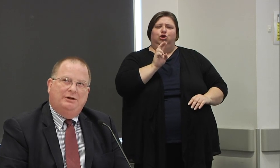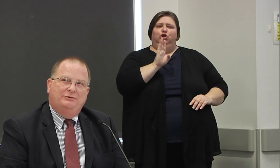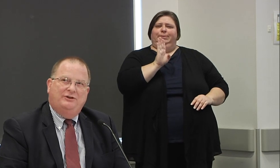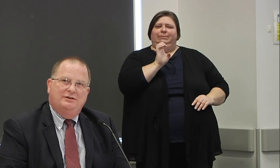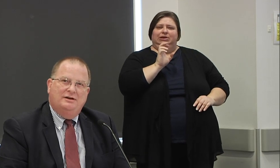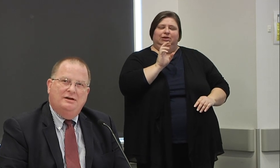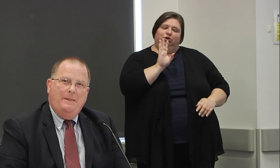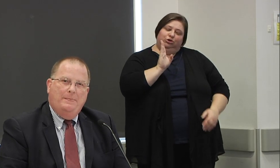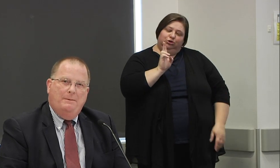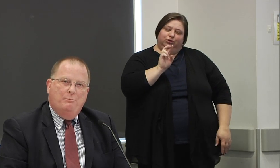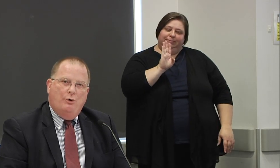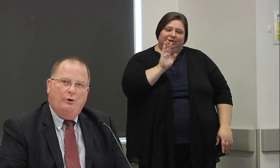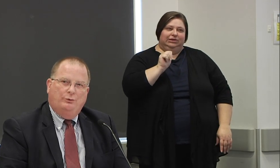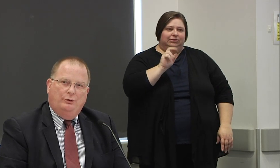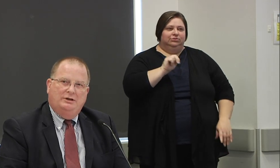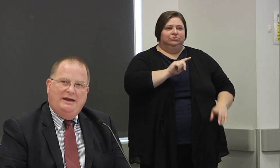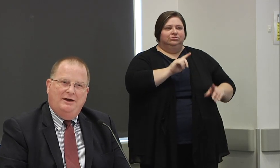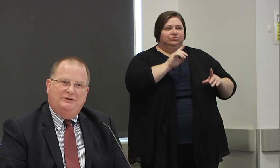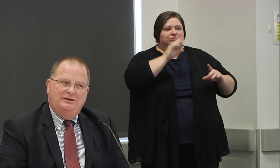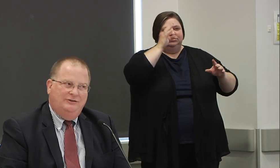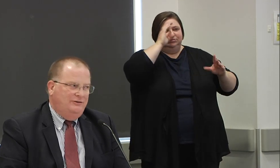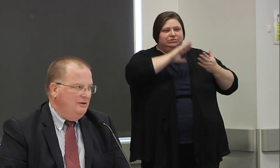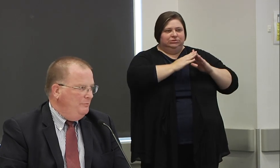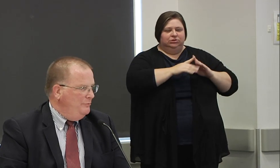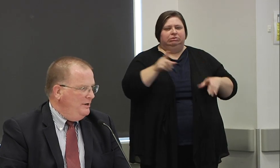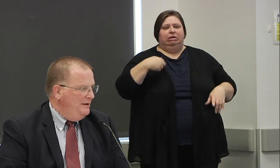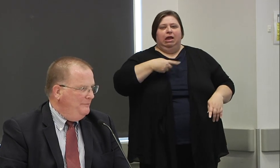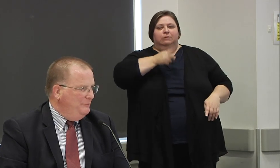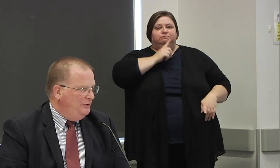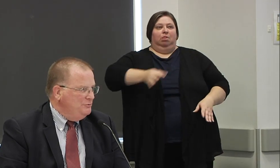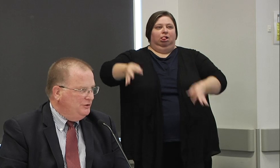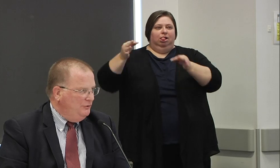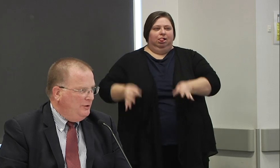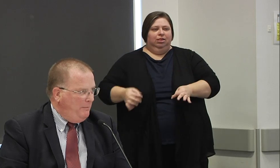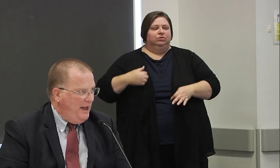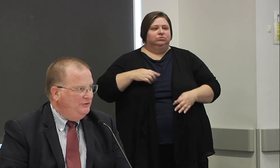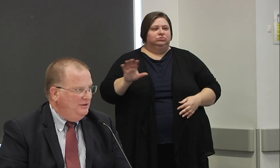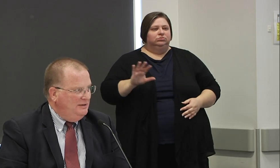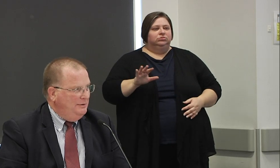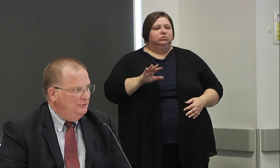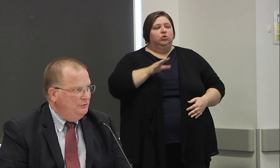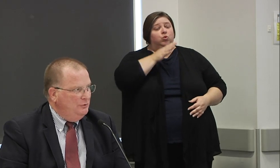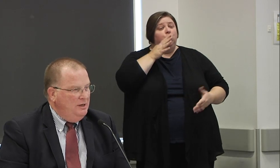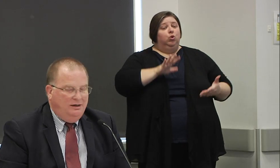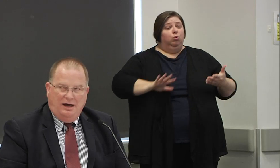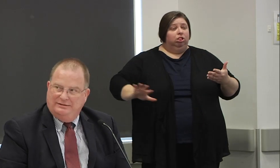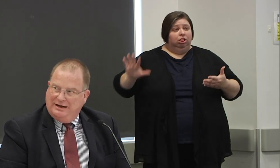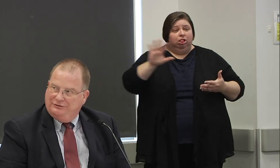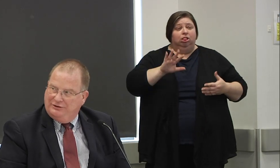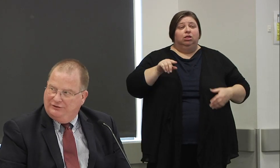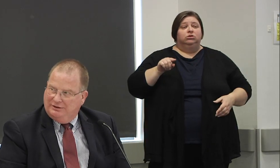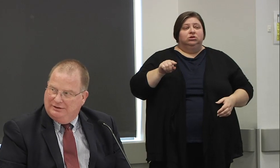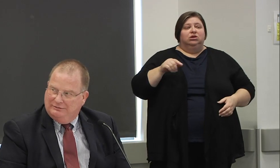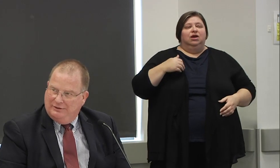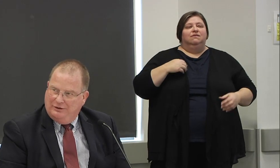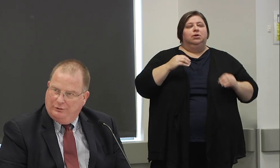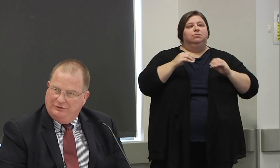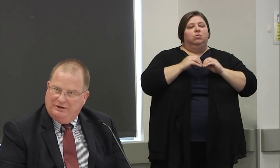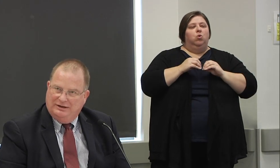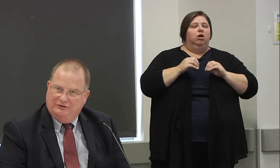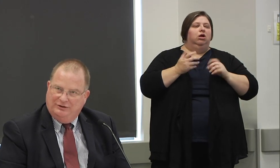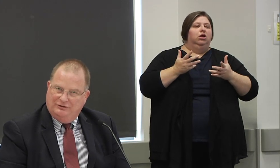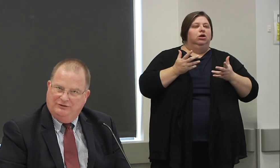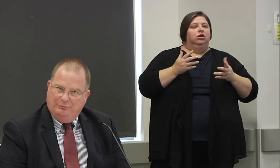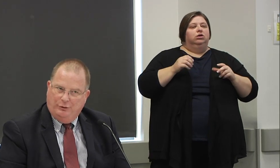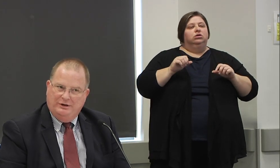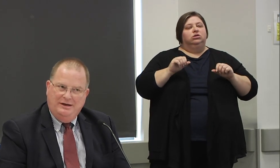would say the more rural a county is, the subject to capacity to be able to do contact tracing and quarantine and